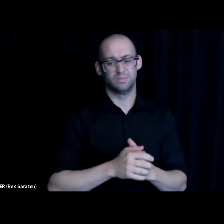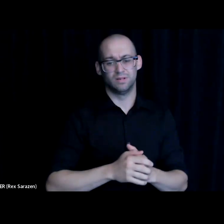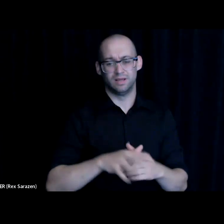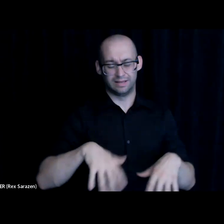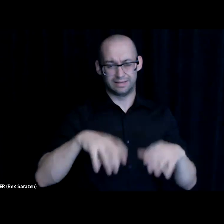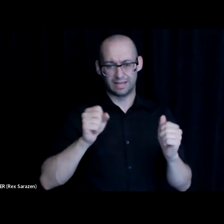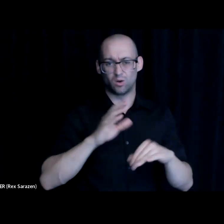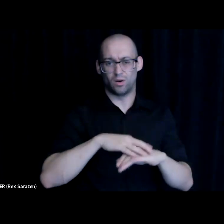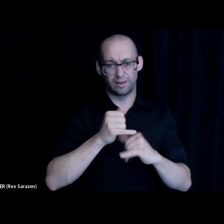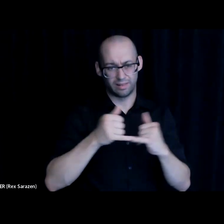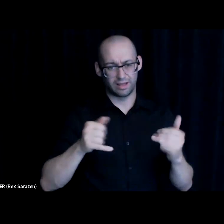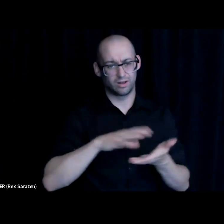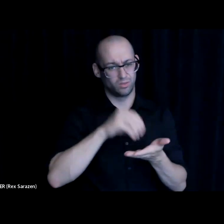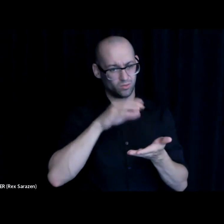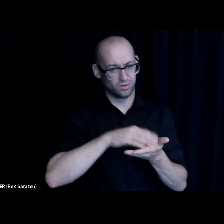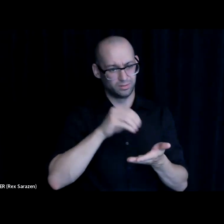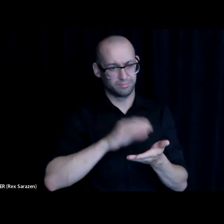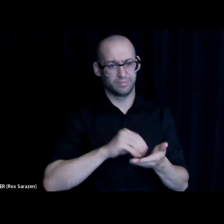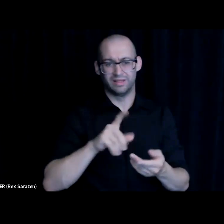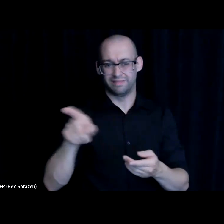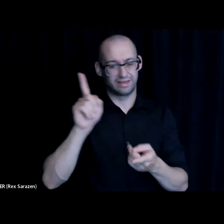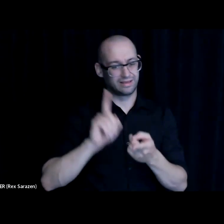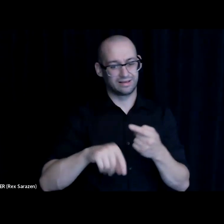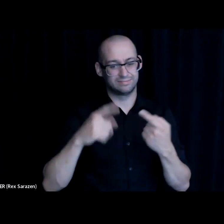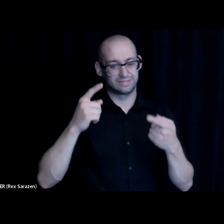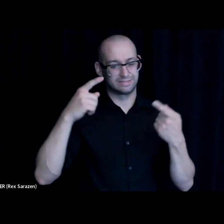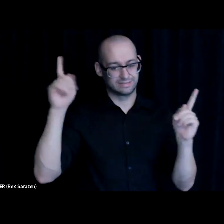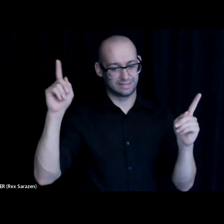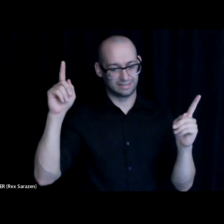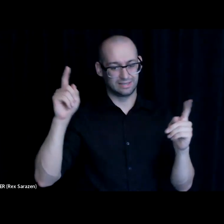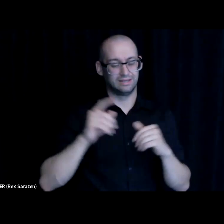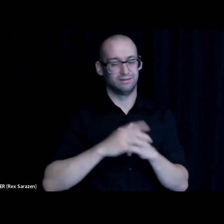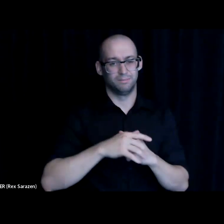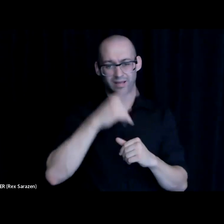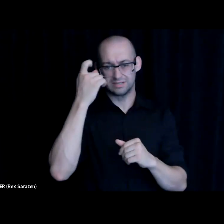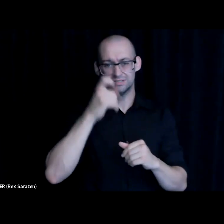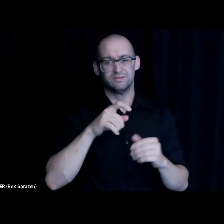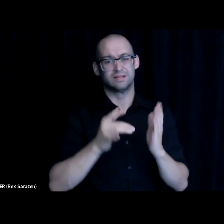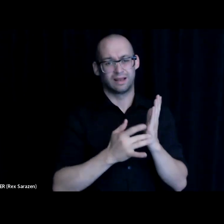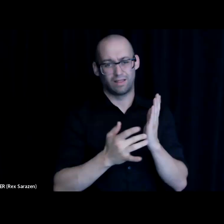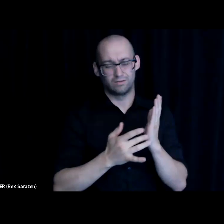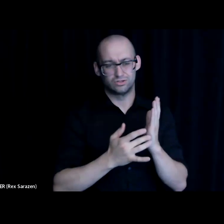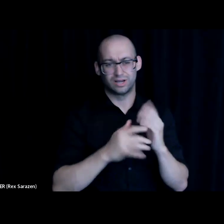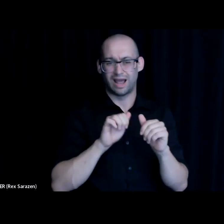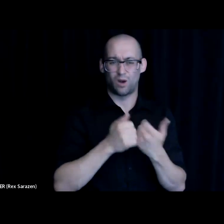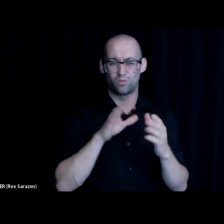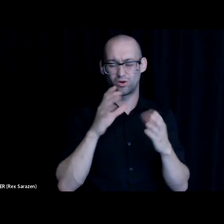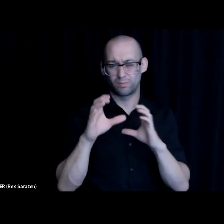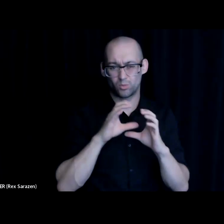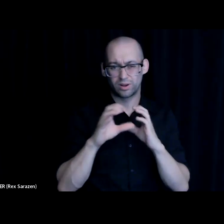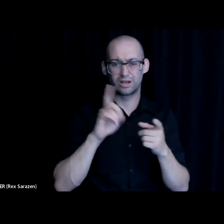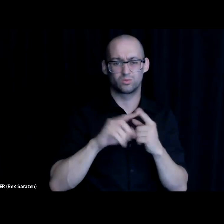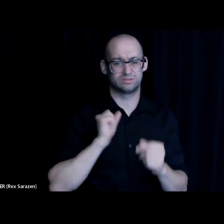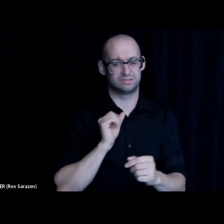level, because some students they can't succeed because they don't have access to technology or how, or, to communicate to their faculty or